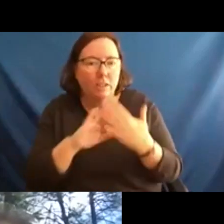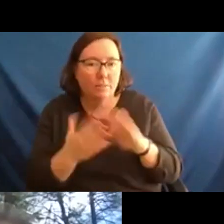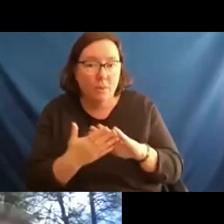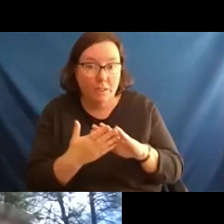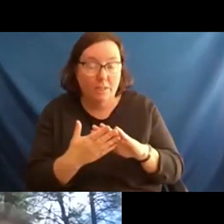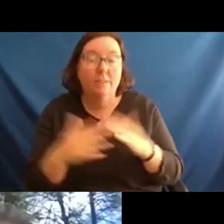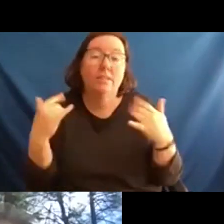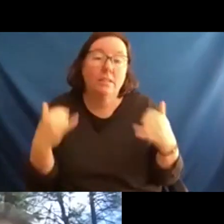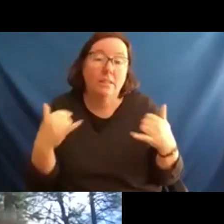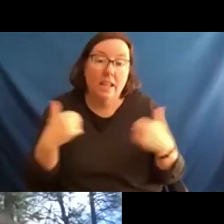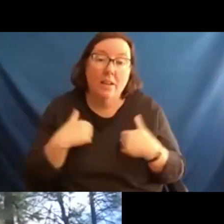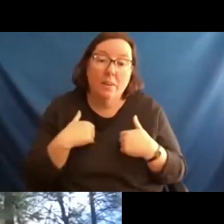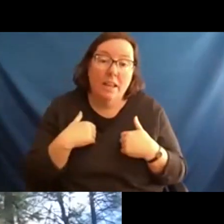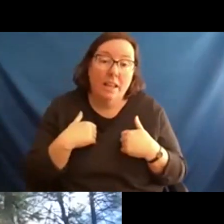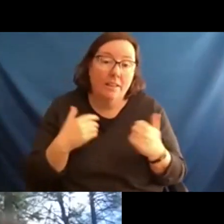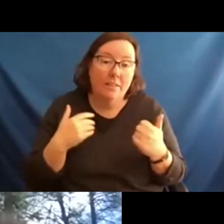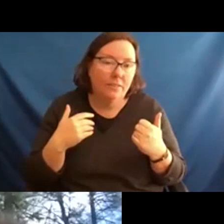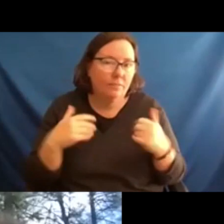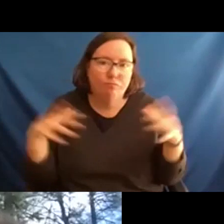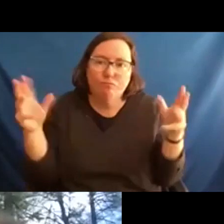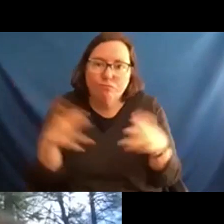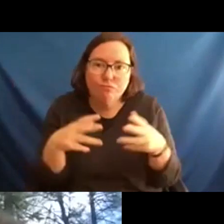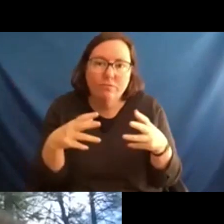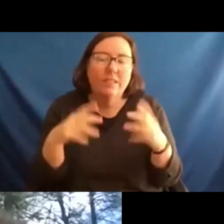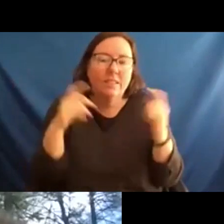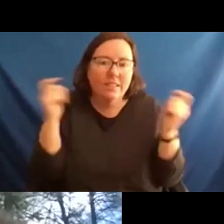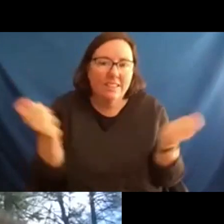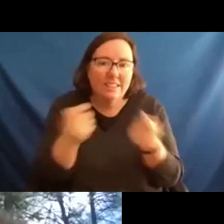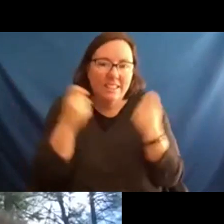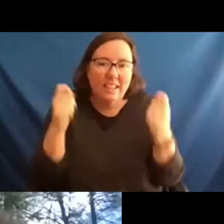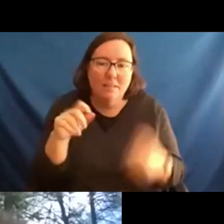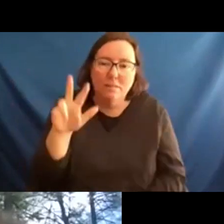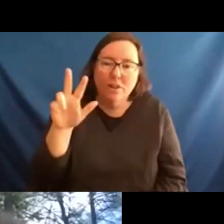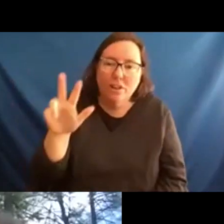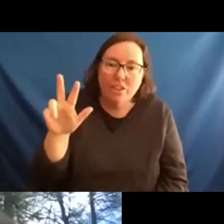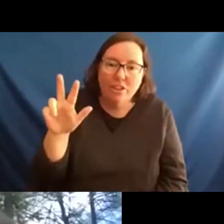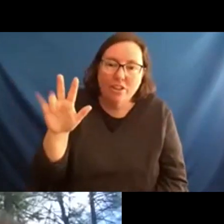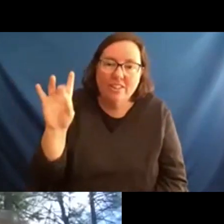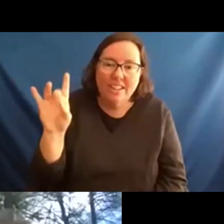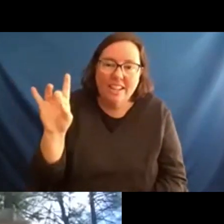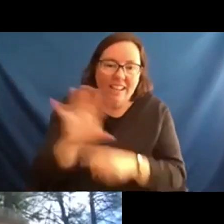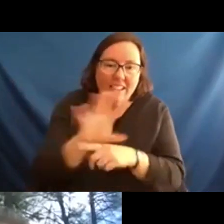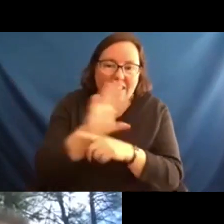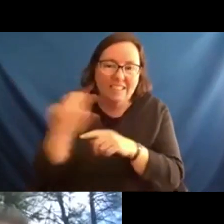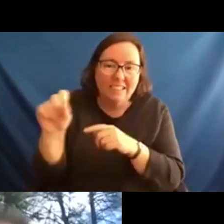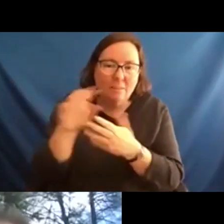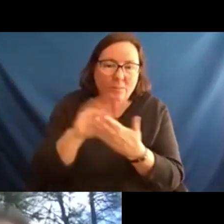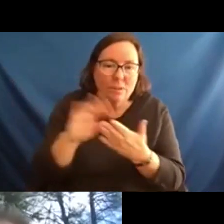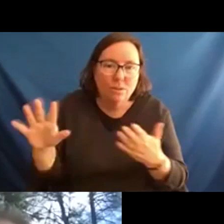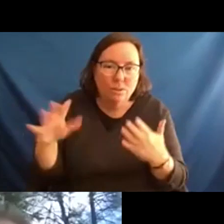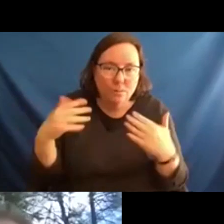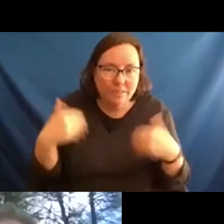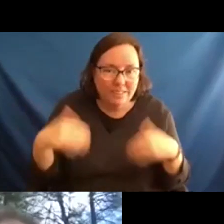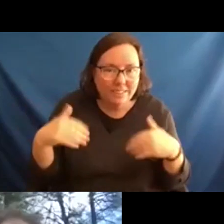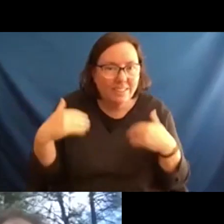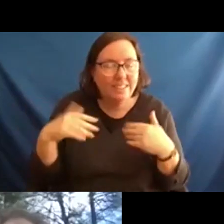have today, we are gathered to celebrate 38 exemplary learners and induct them into